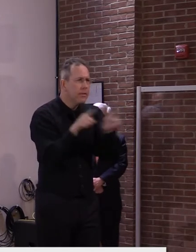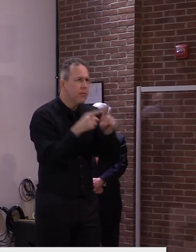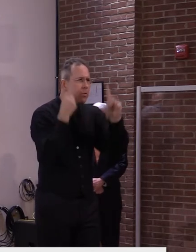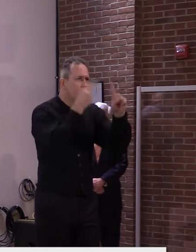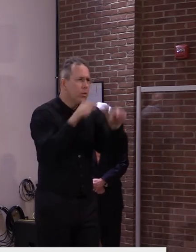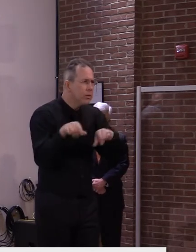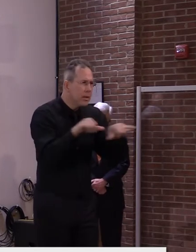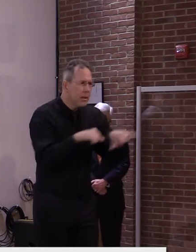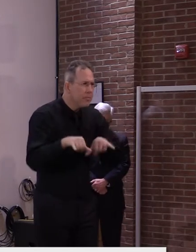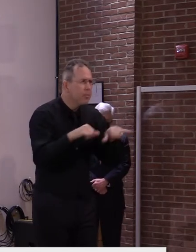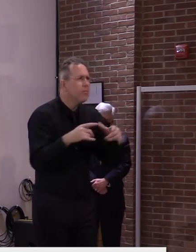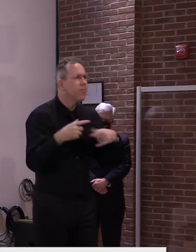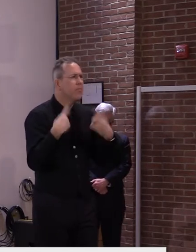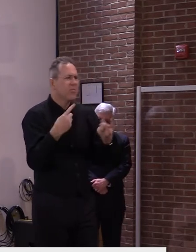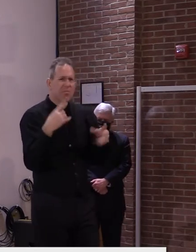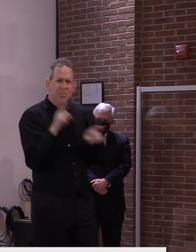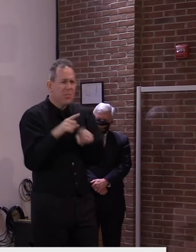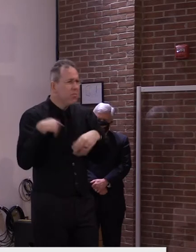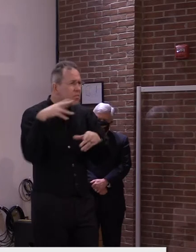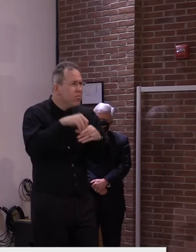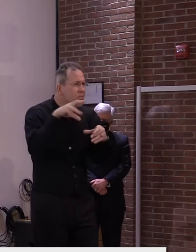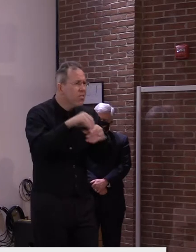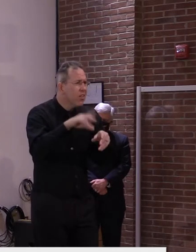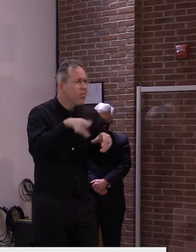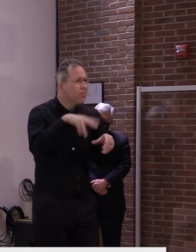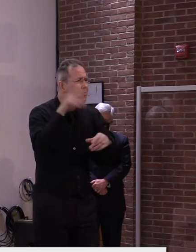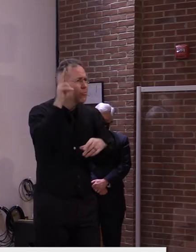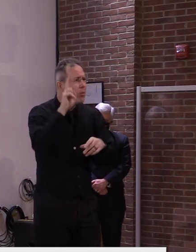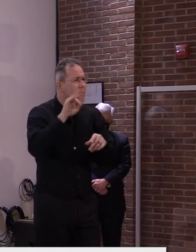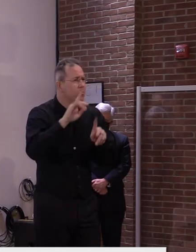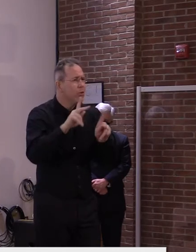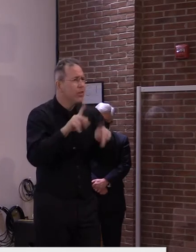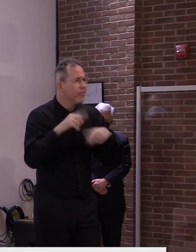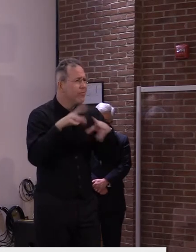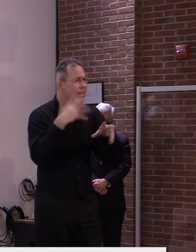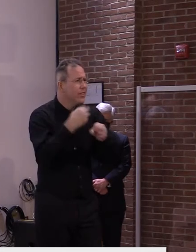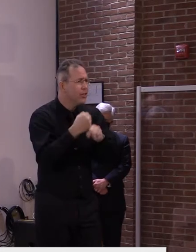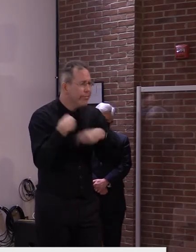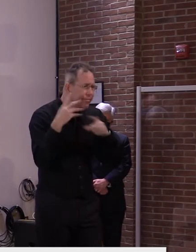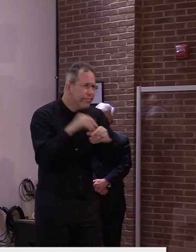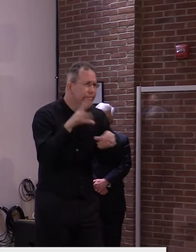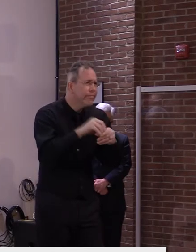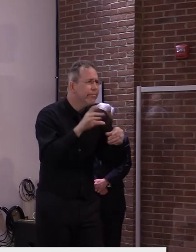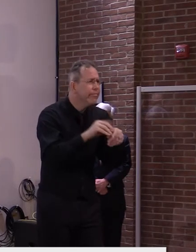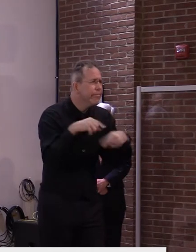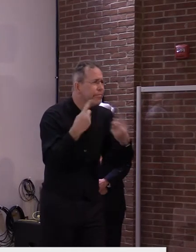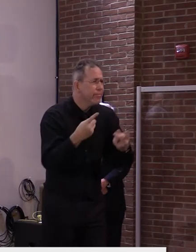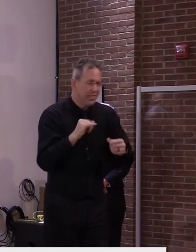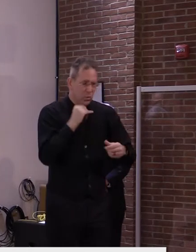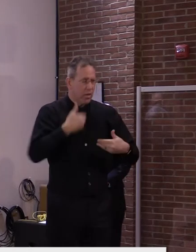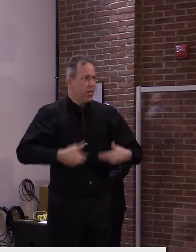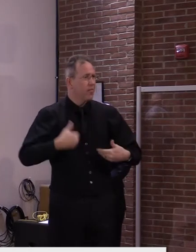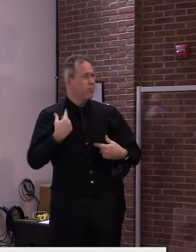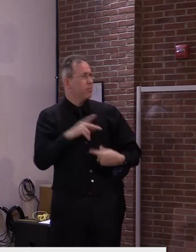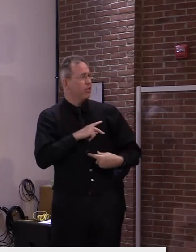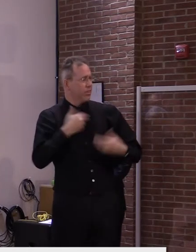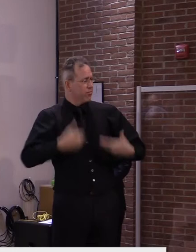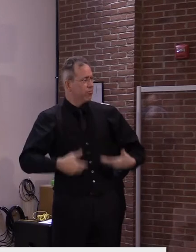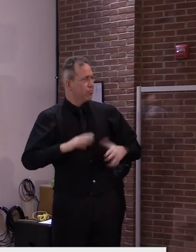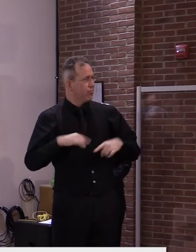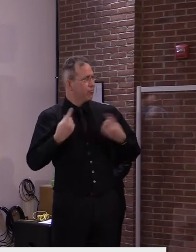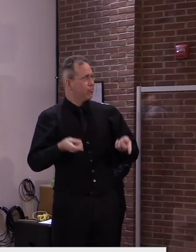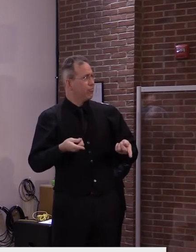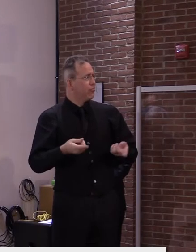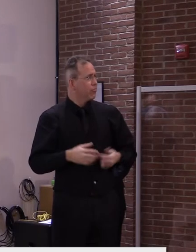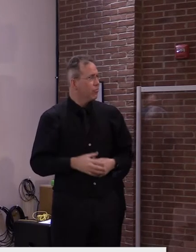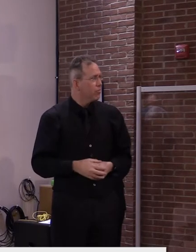of political life. So that doesn't change. I mean, I am who I am, and I've never professed to be